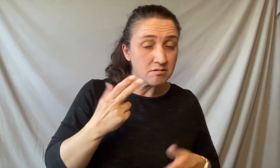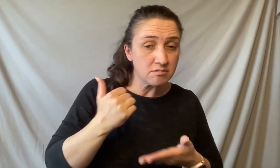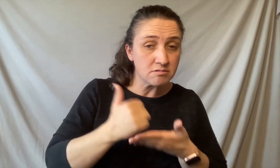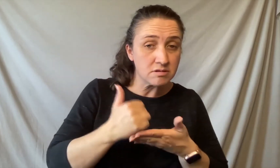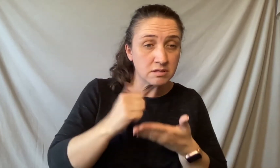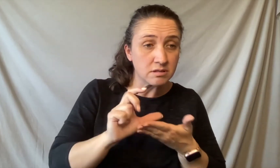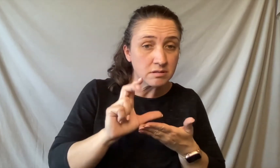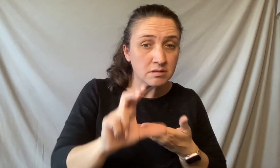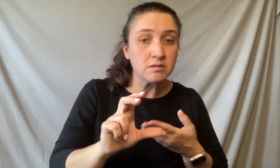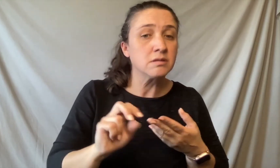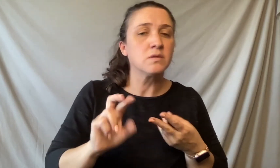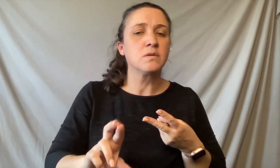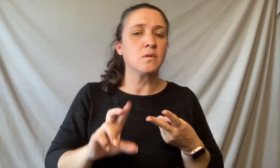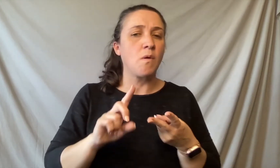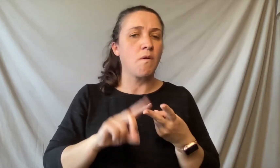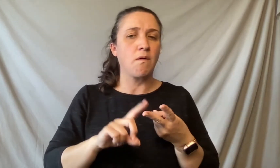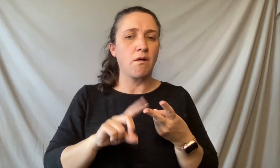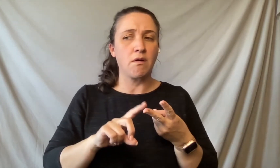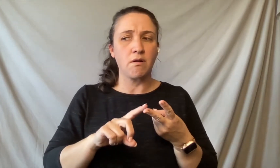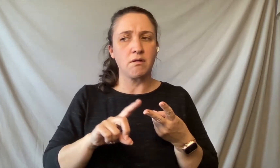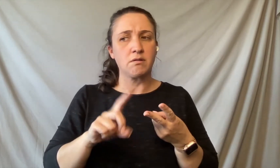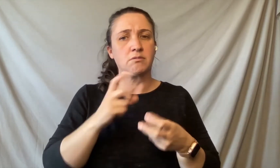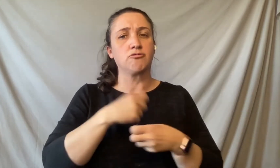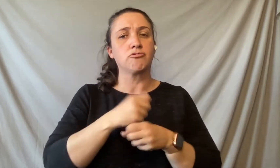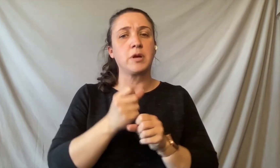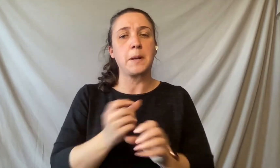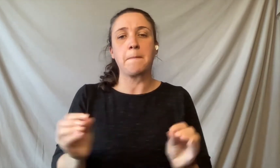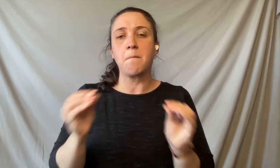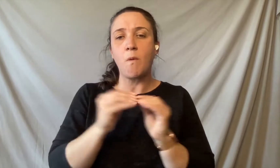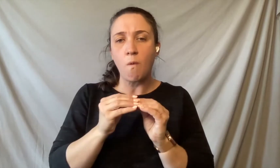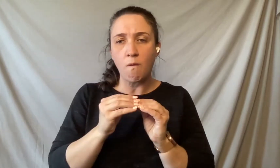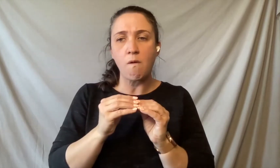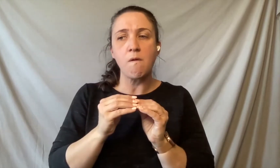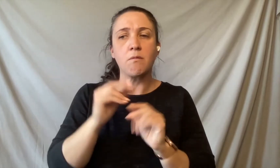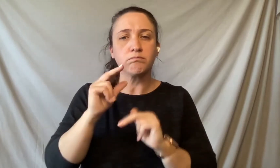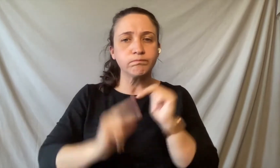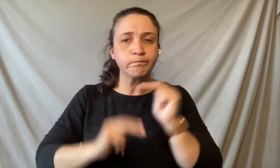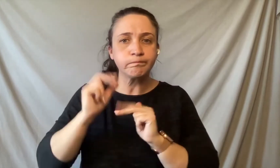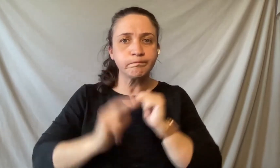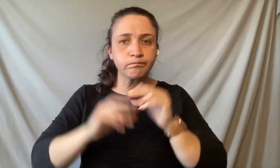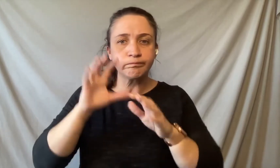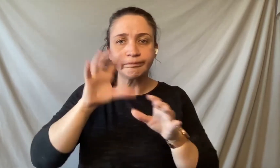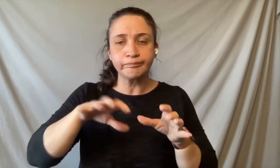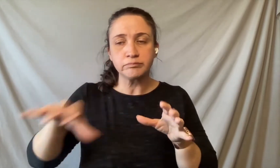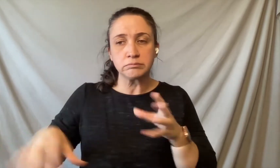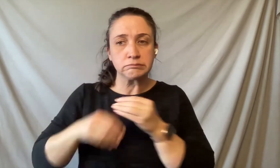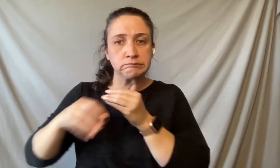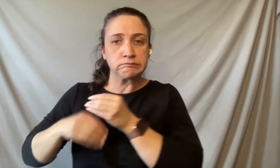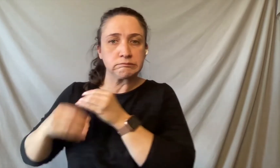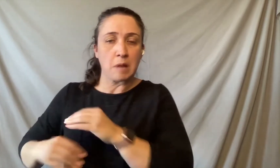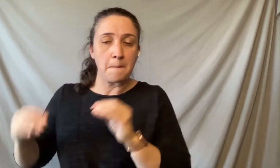we're focusing back on creating more rental housing because we don't have enough supply.